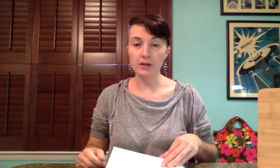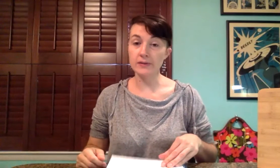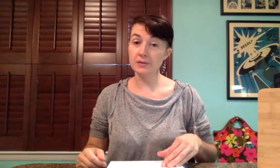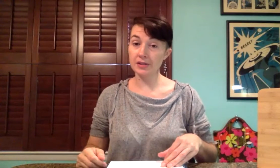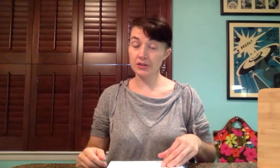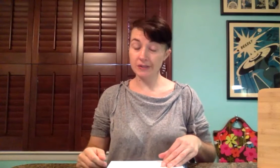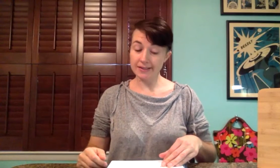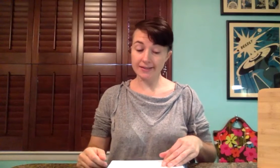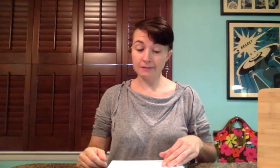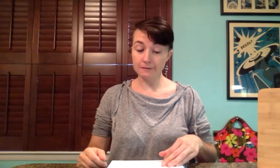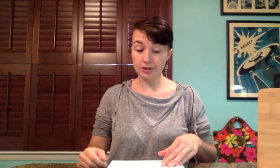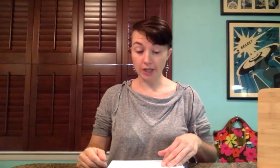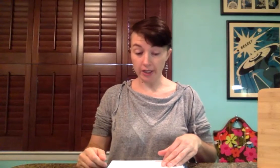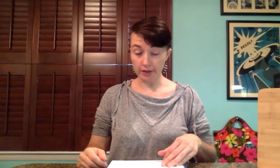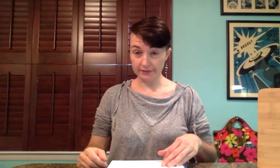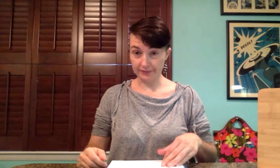Also directional is a sign for share.